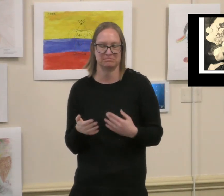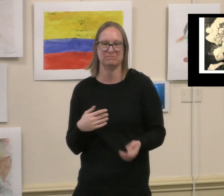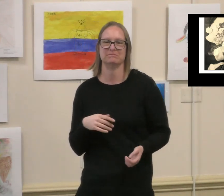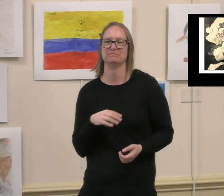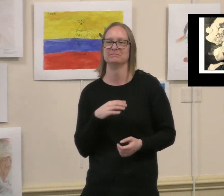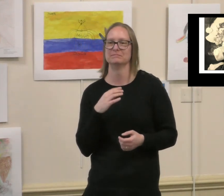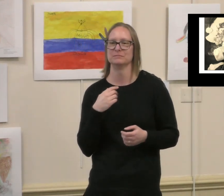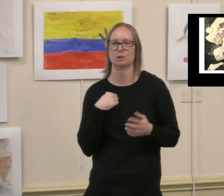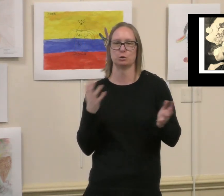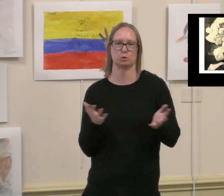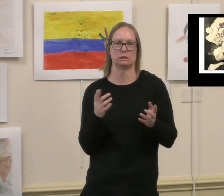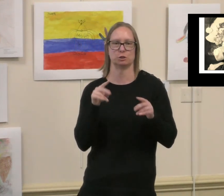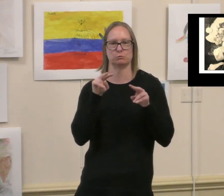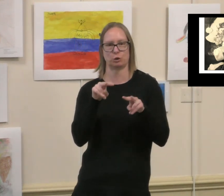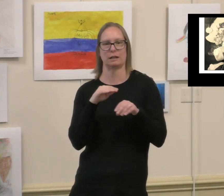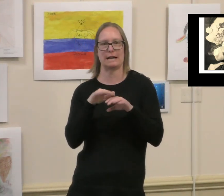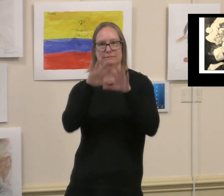doesn't matter if we can hear or not.